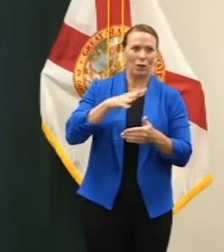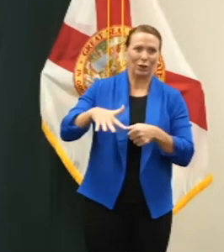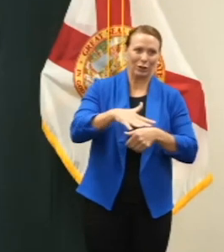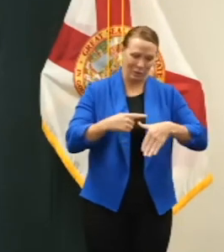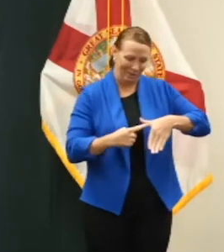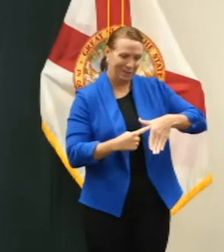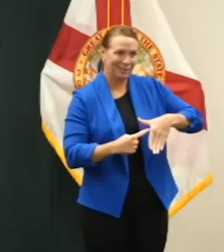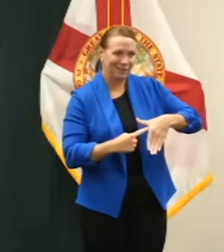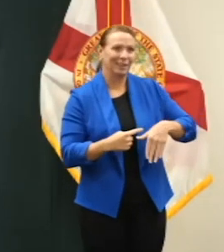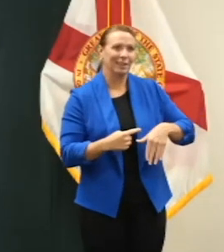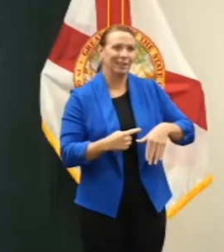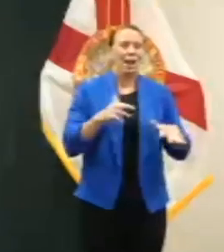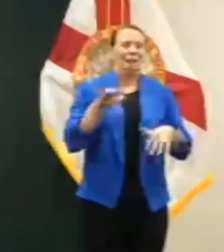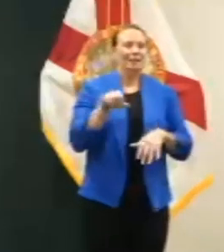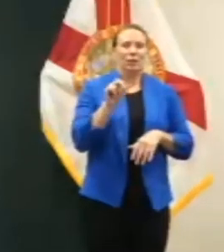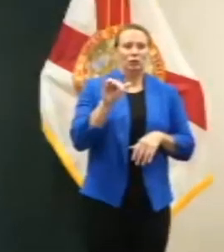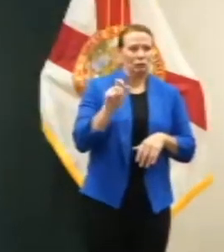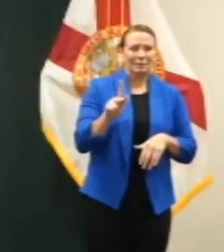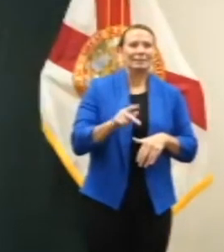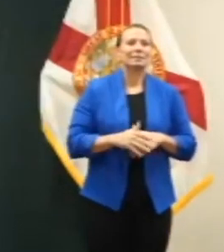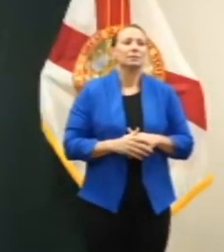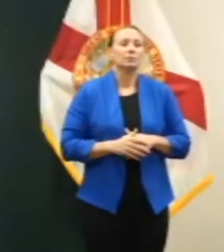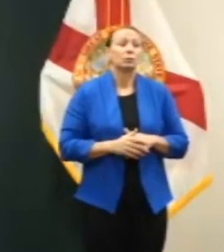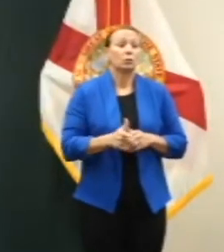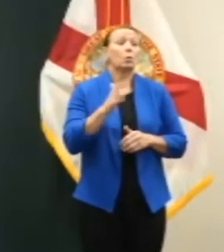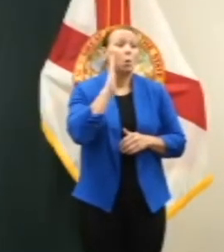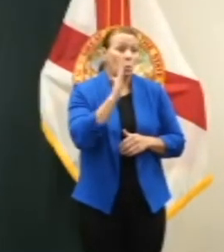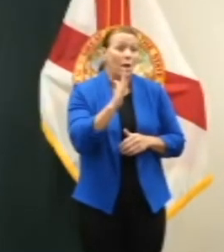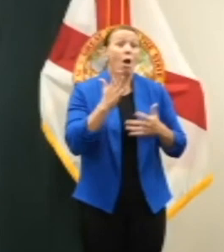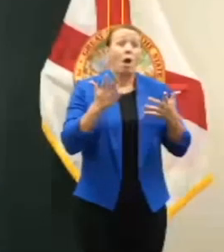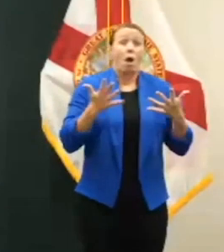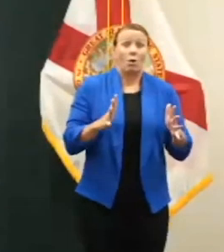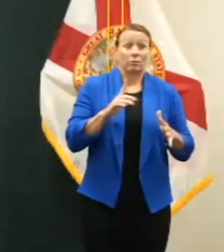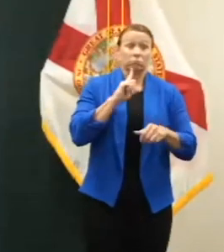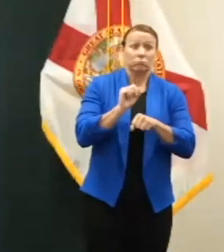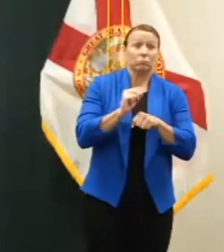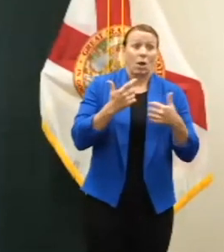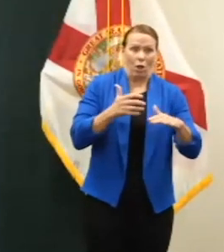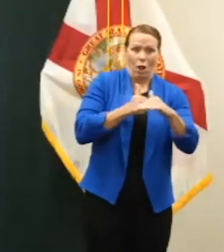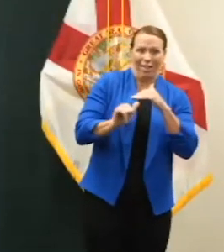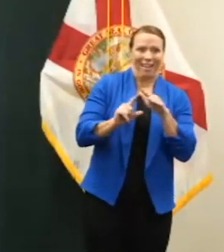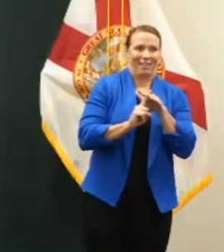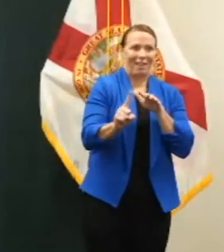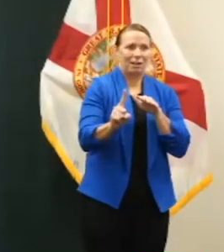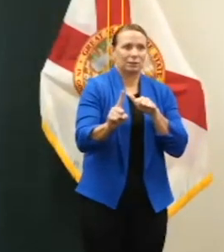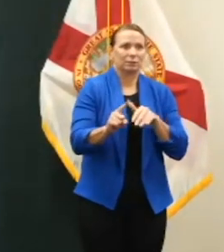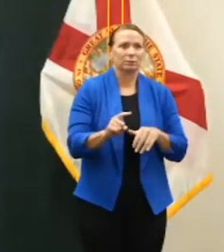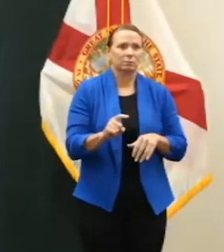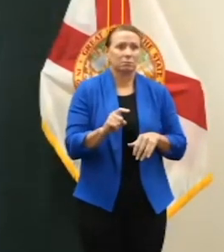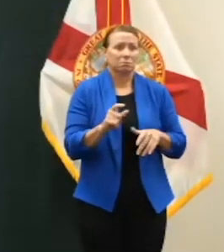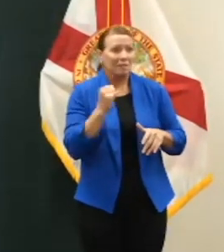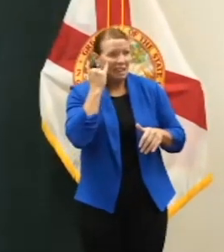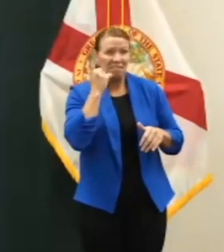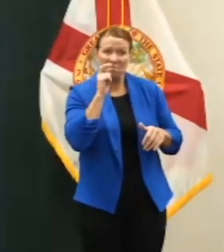Coast, you likely are under or will be under in order to evacuate. You don't need to evacuate far. You don't need